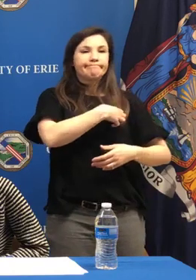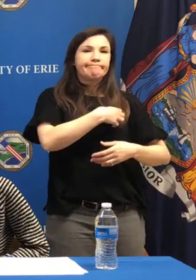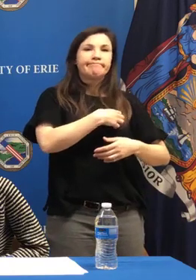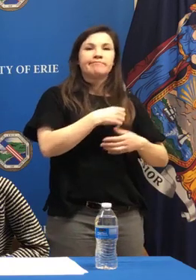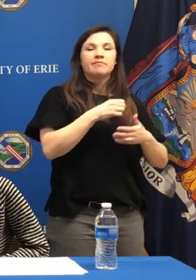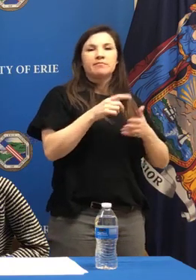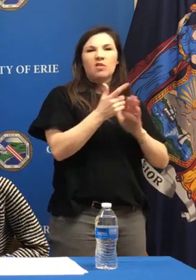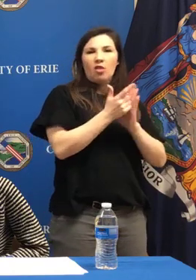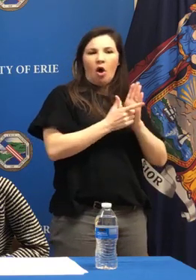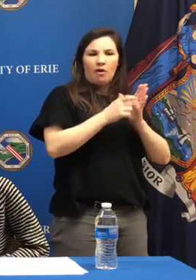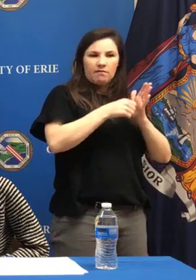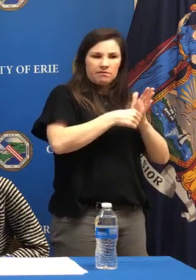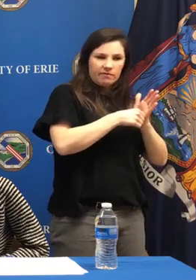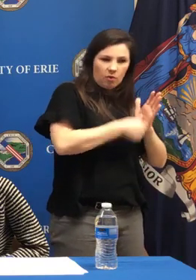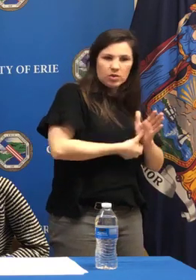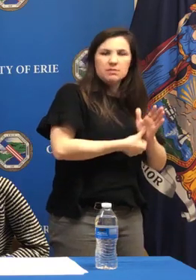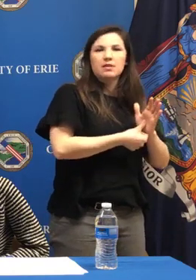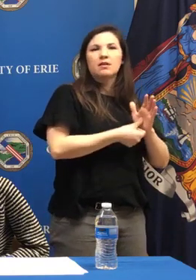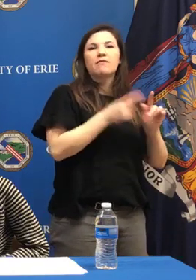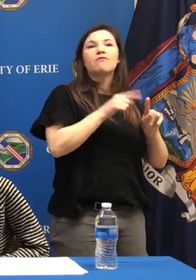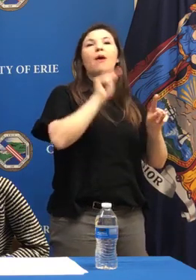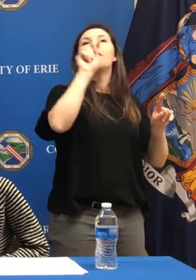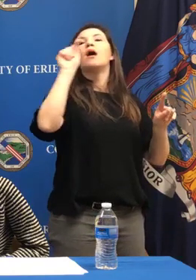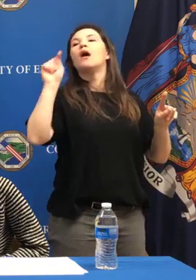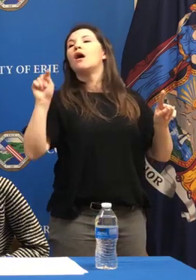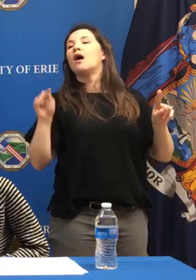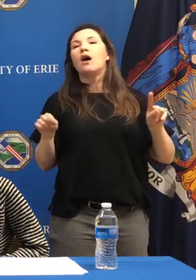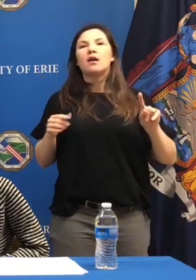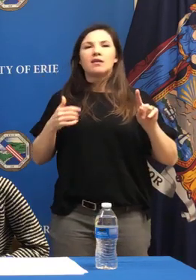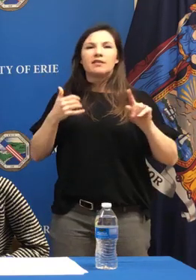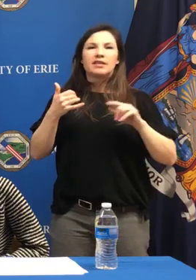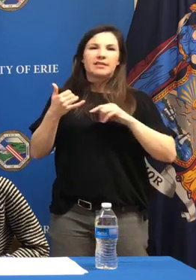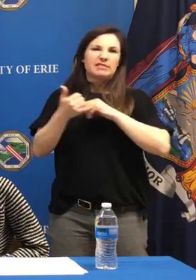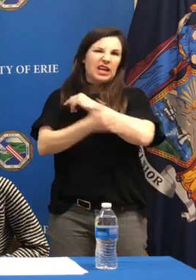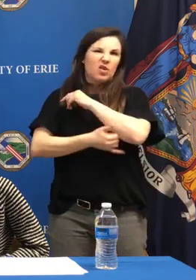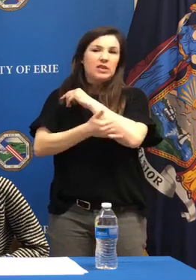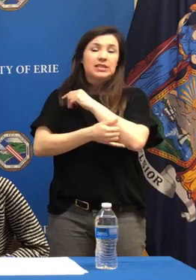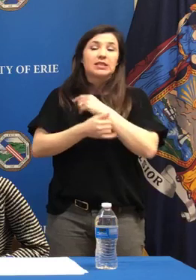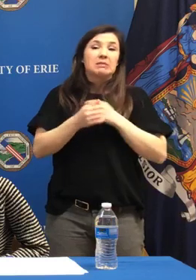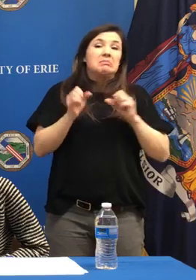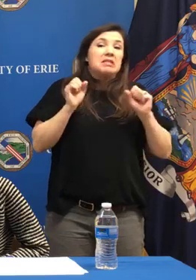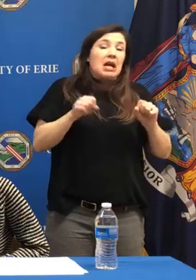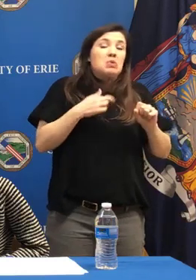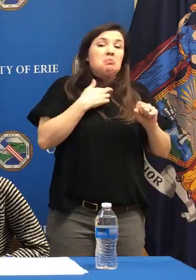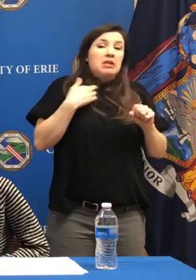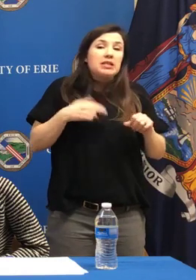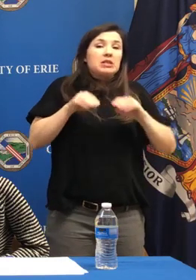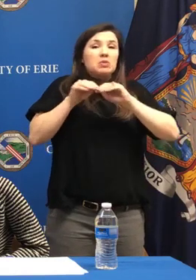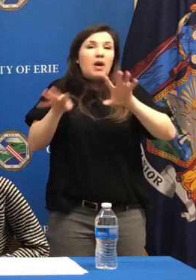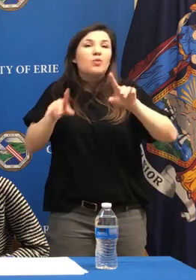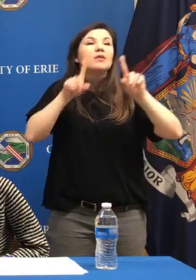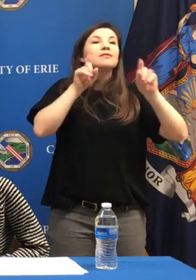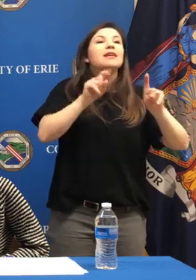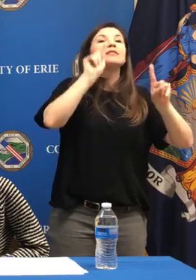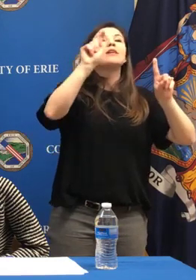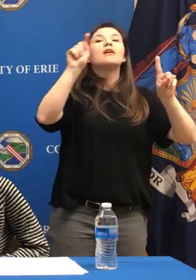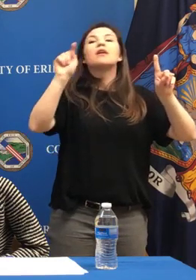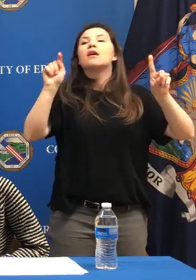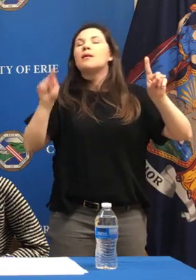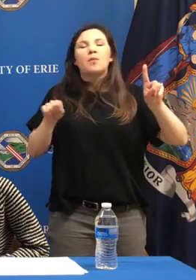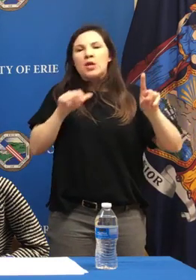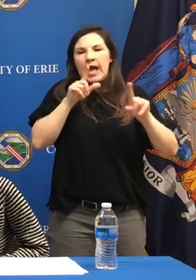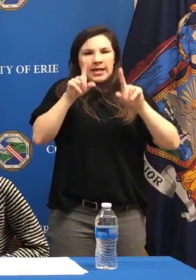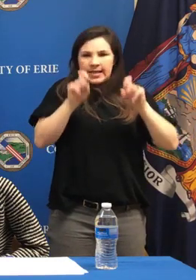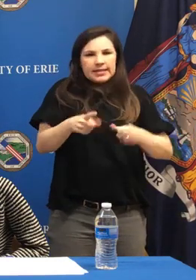one of these other counties because of the potential risk that it is of spread, we are testing those individuals, but we're not testing